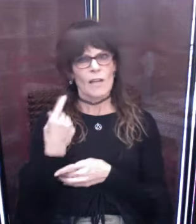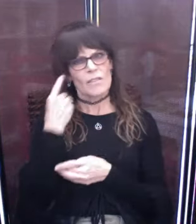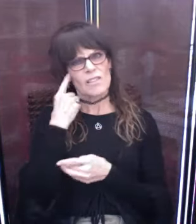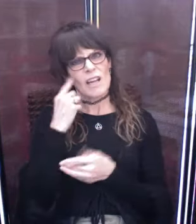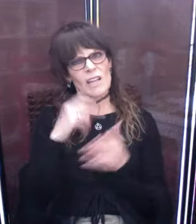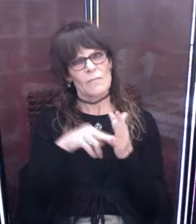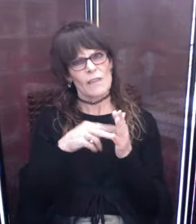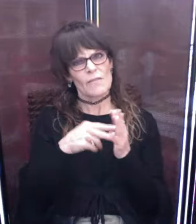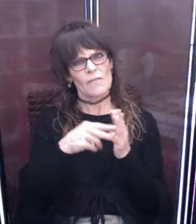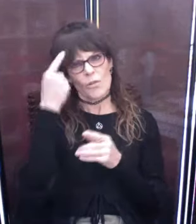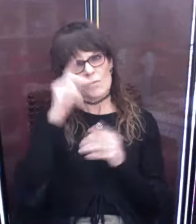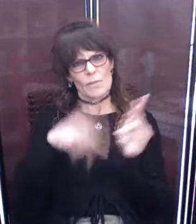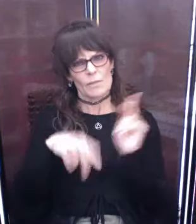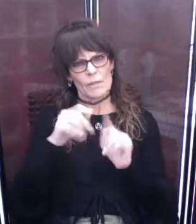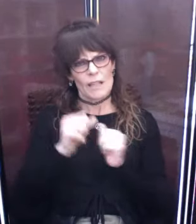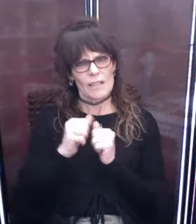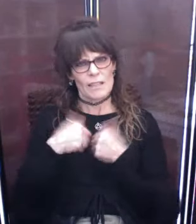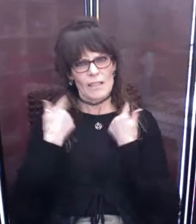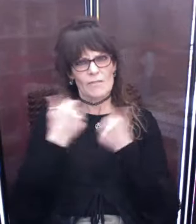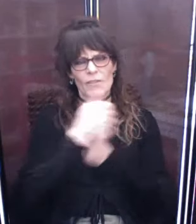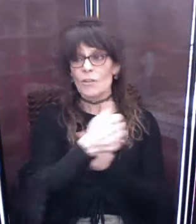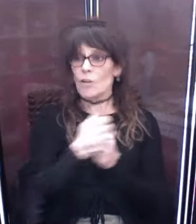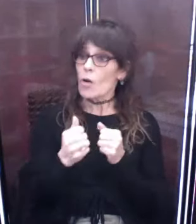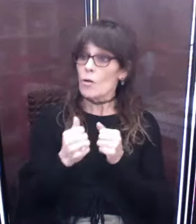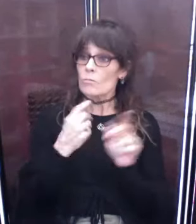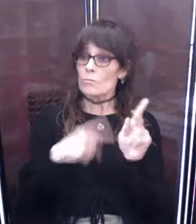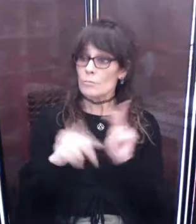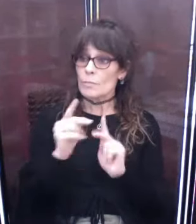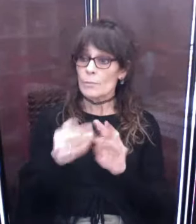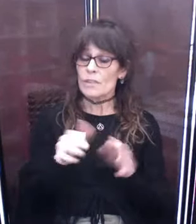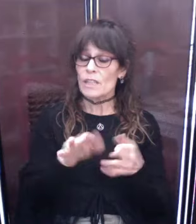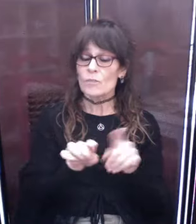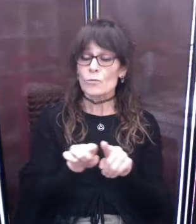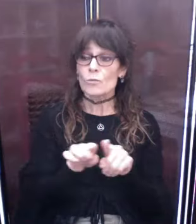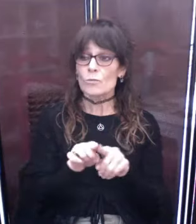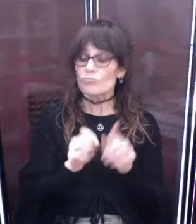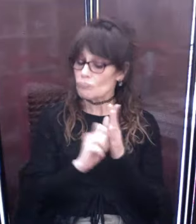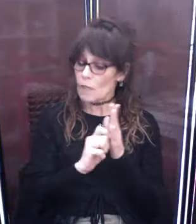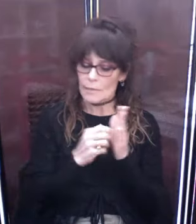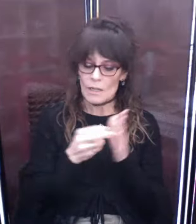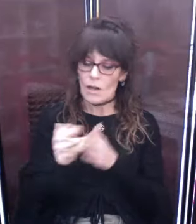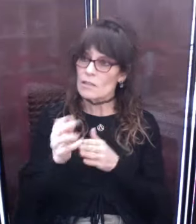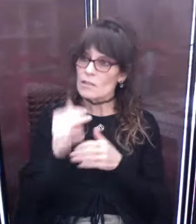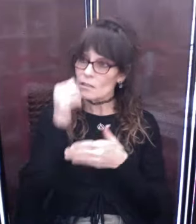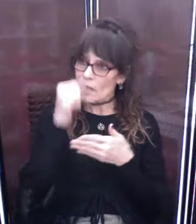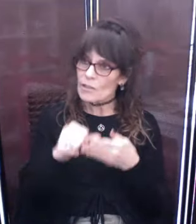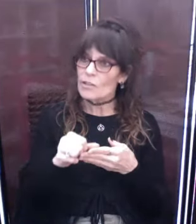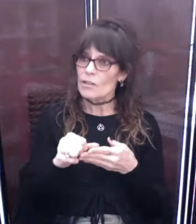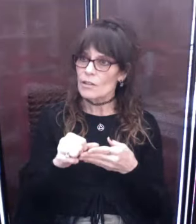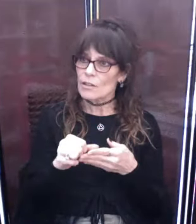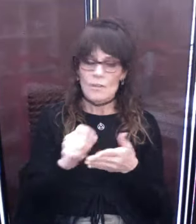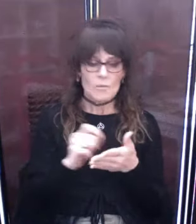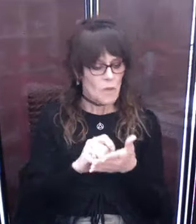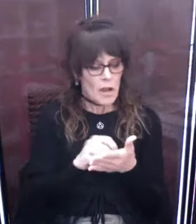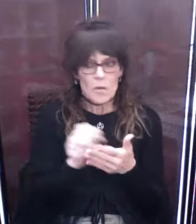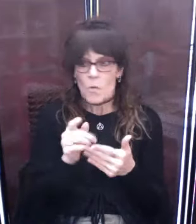too far away. And he said, no, that means people that are dead too. Write them an honest letter. And just write what you would say. And